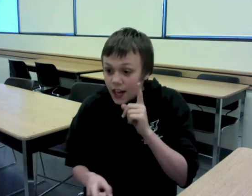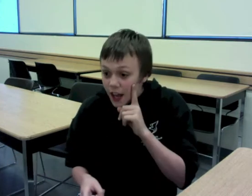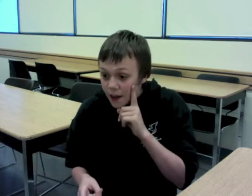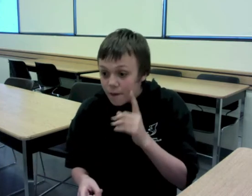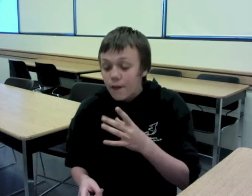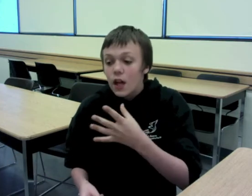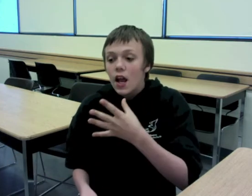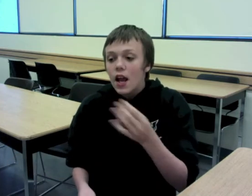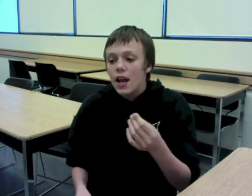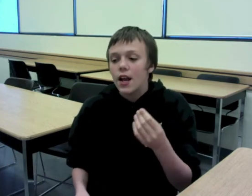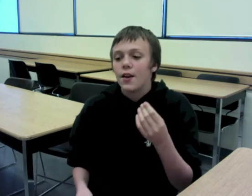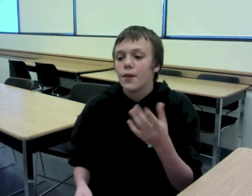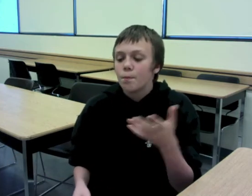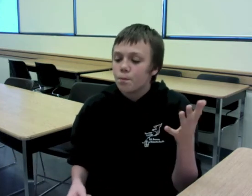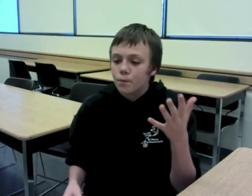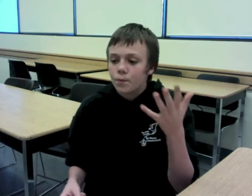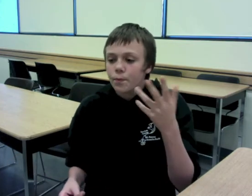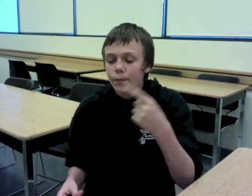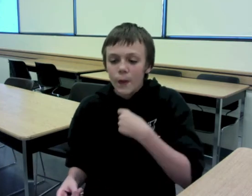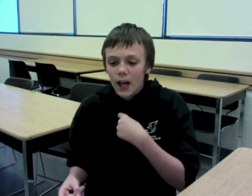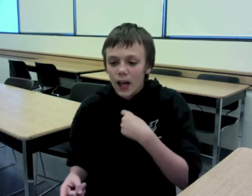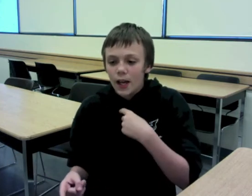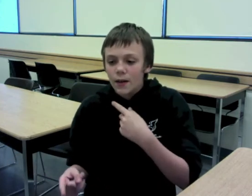deaf, and